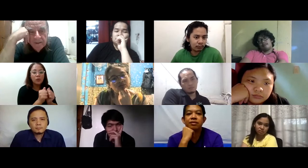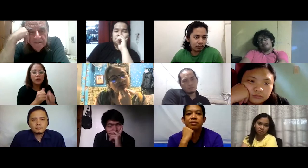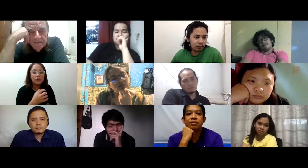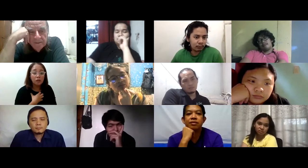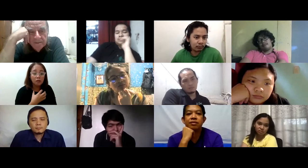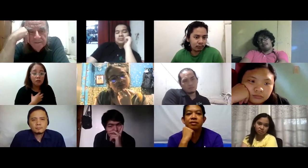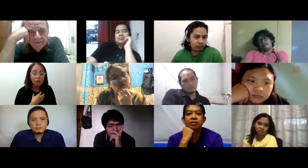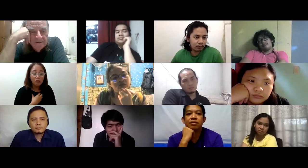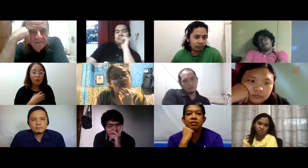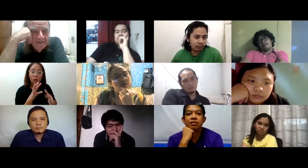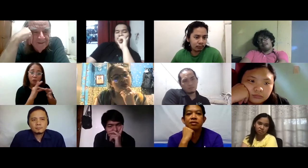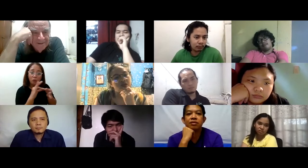Huh?